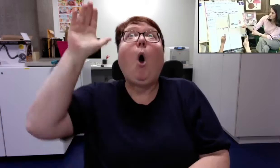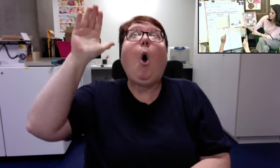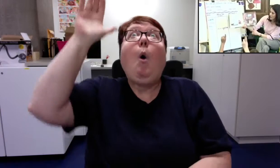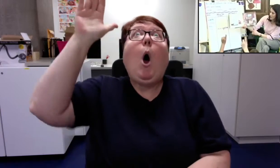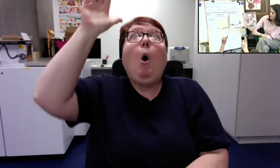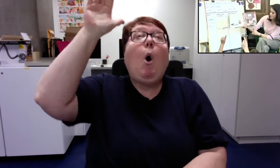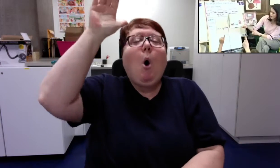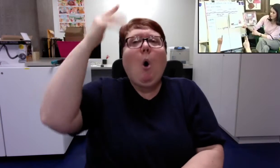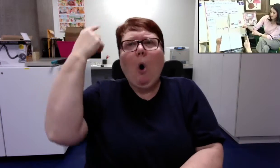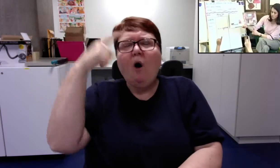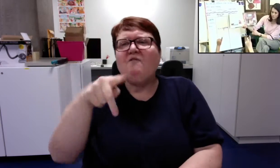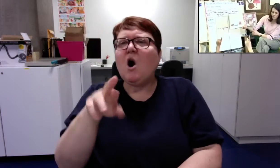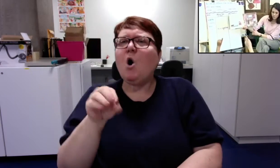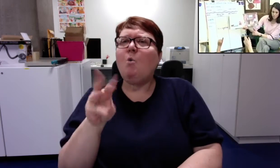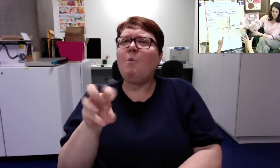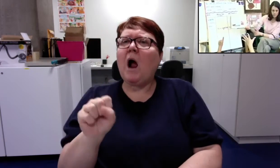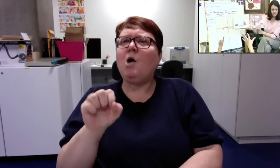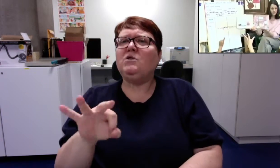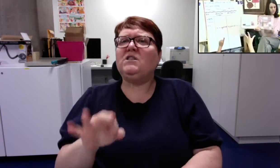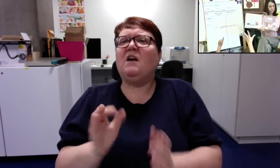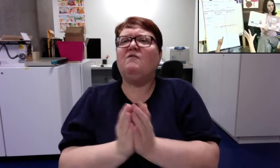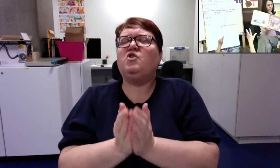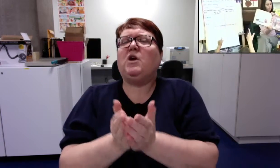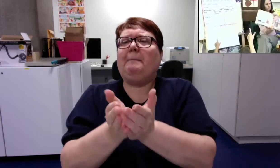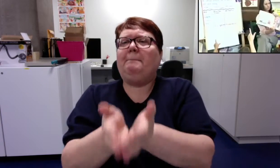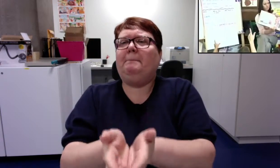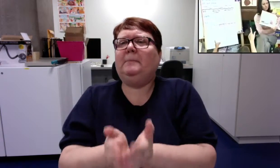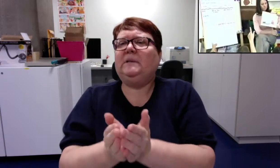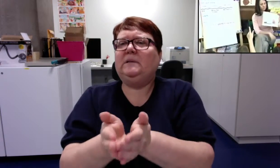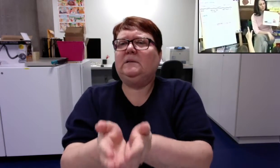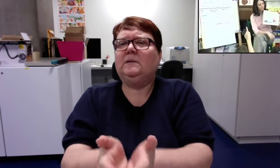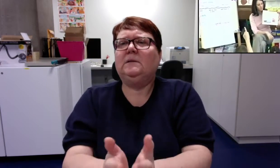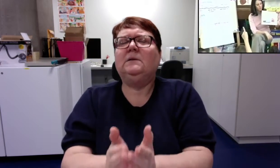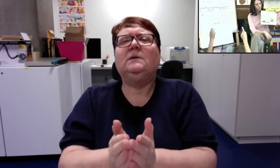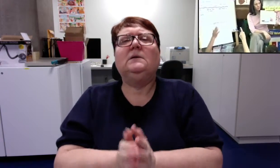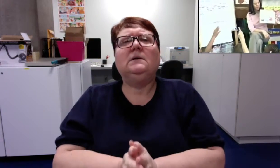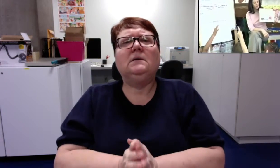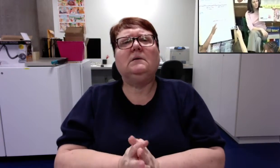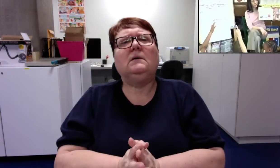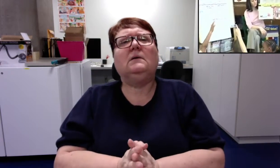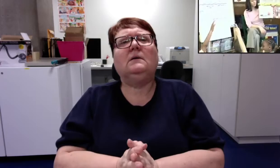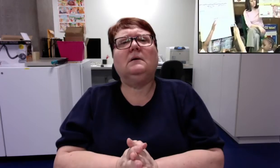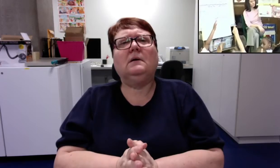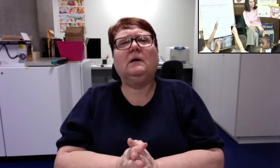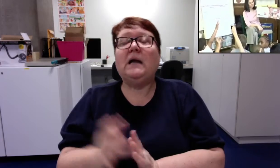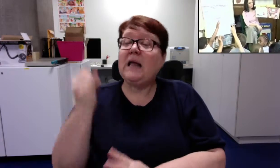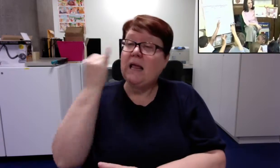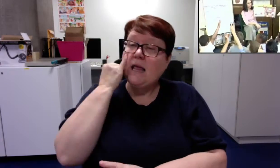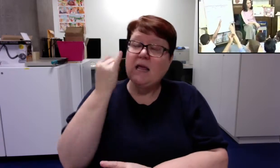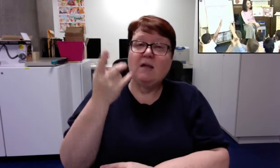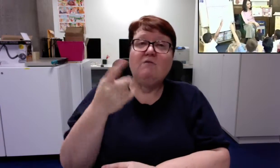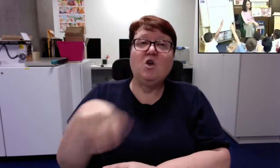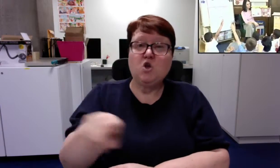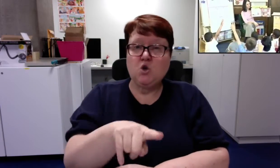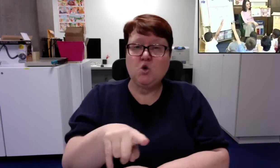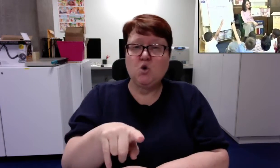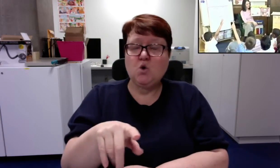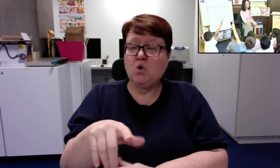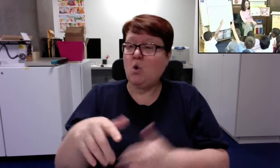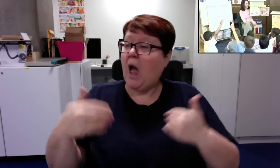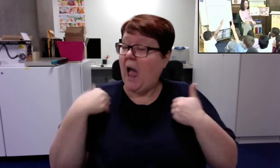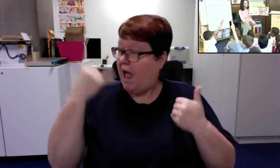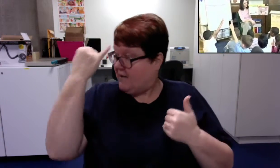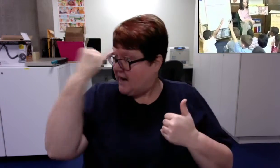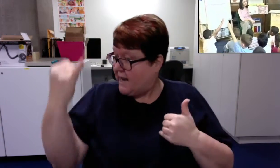for the prows of ships. Now I know what it is. If you have an inference, would you turn and